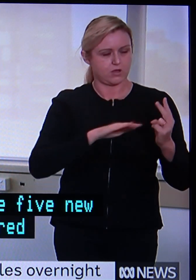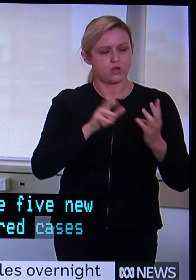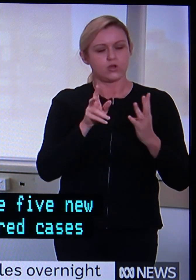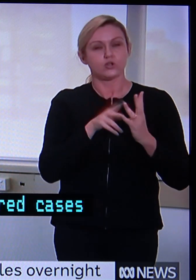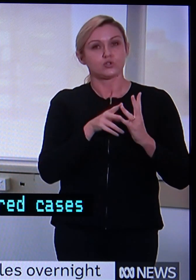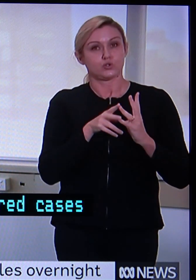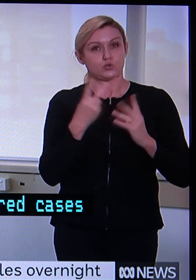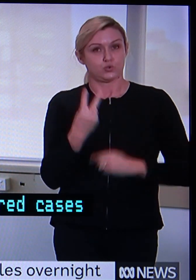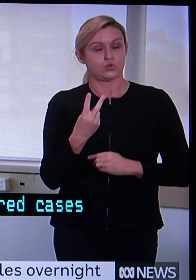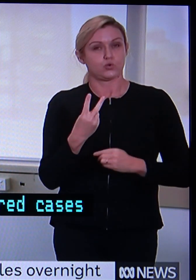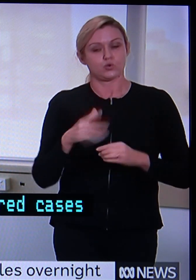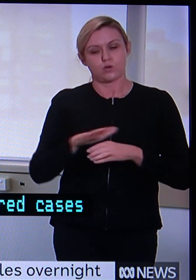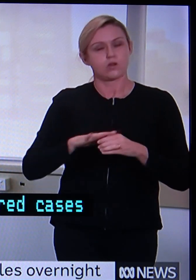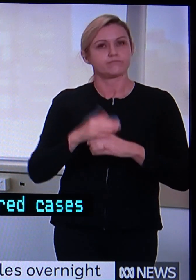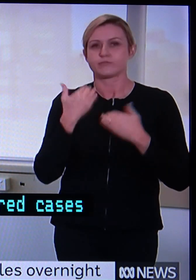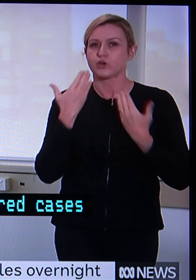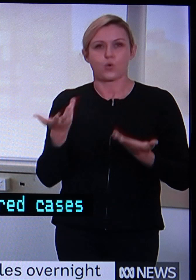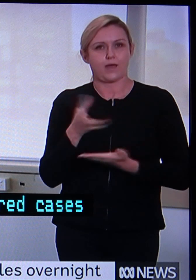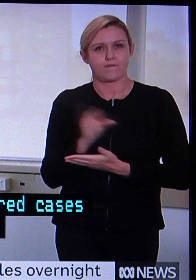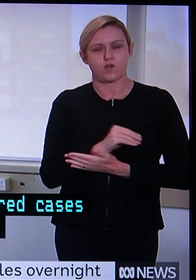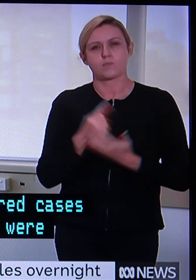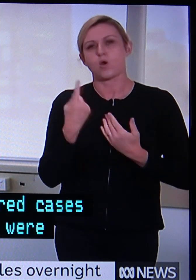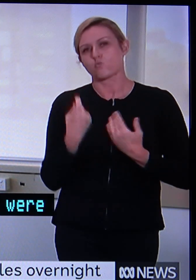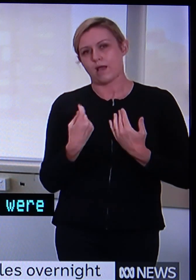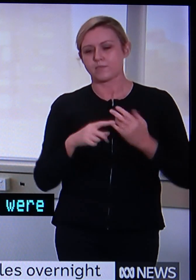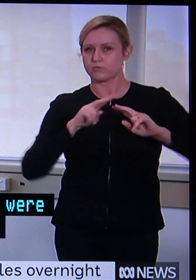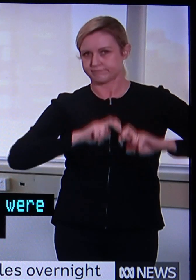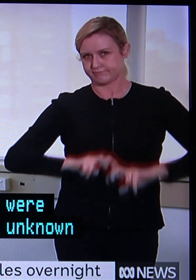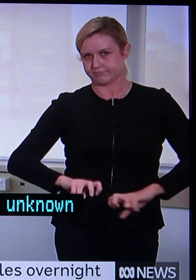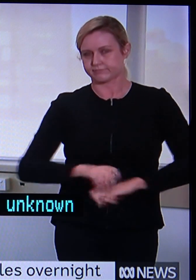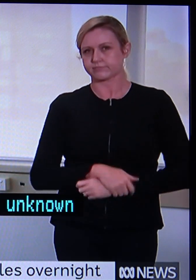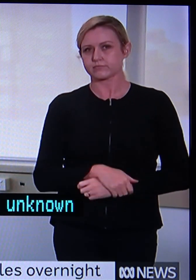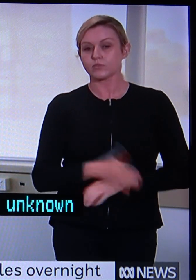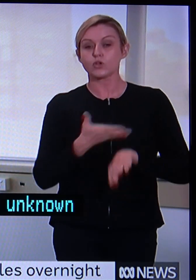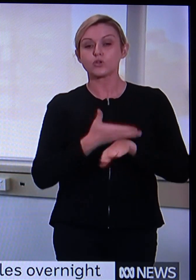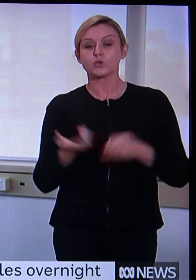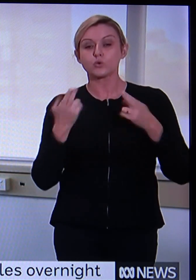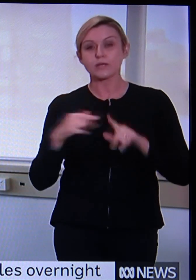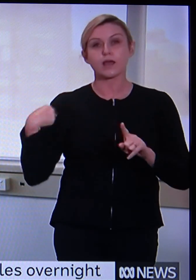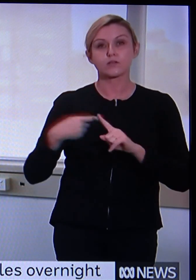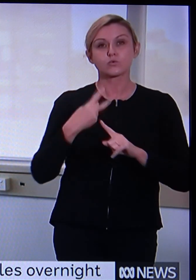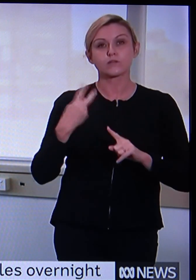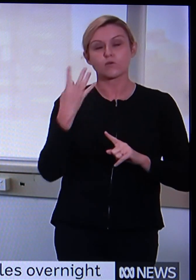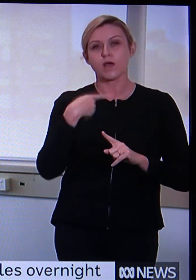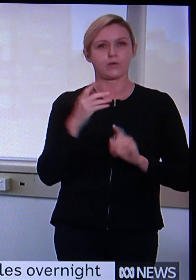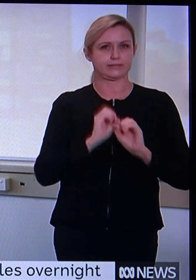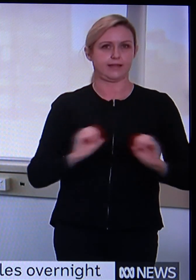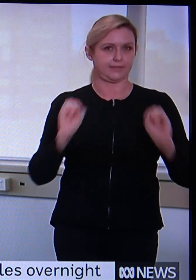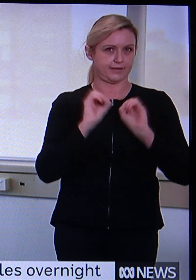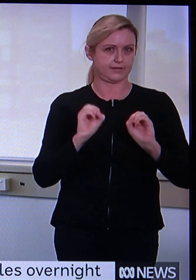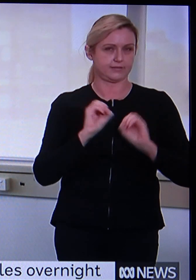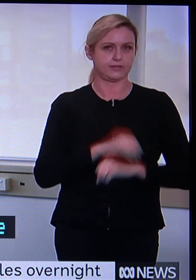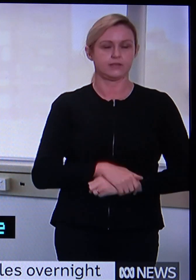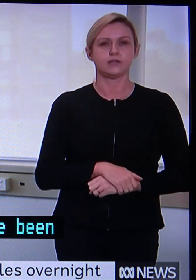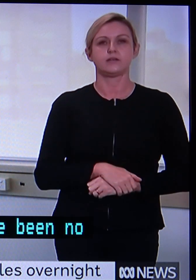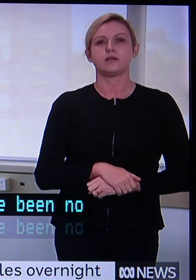from an unknown source, and 1 is under investigation. There have been no new deaths in the 24-hour reporting period, and there were